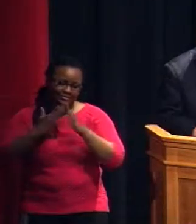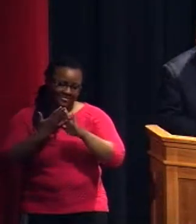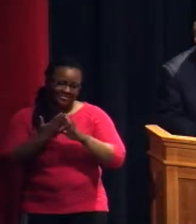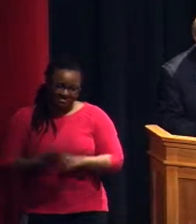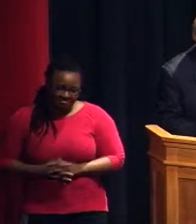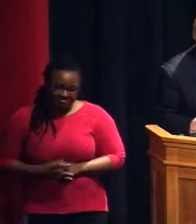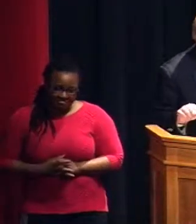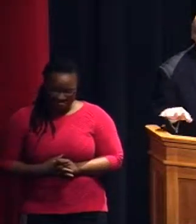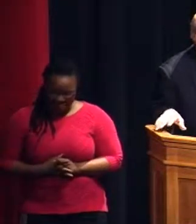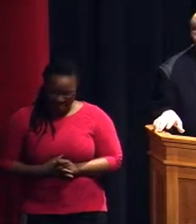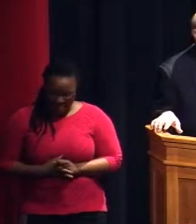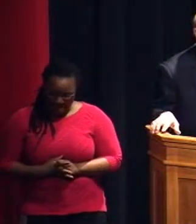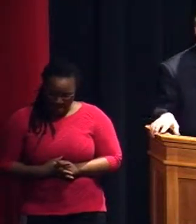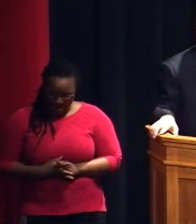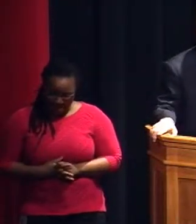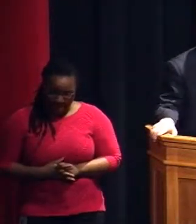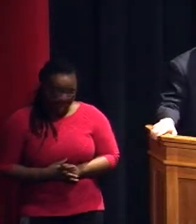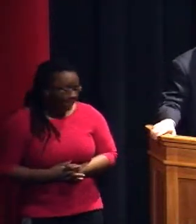Lynchburg.